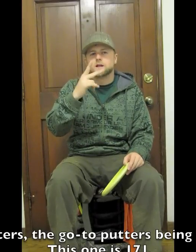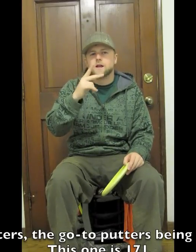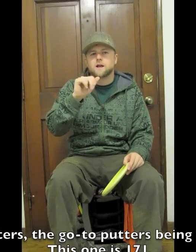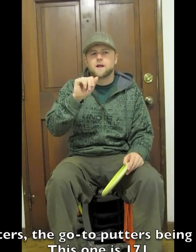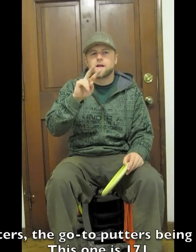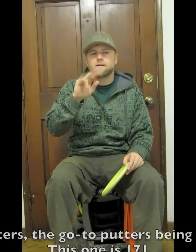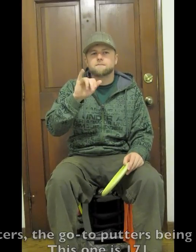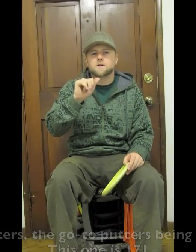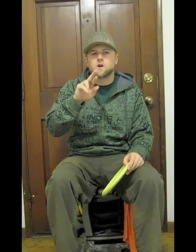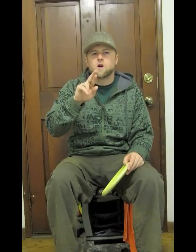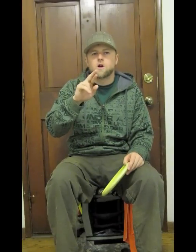your